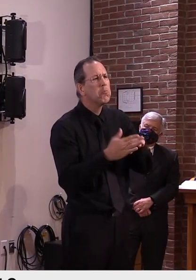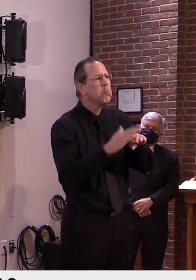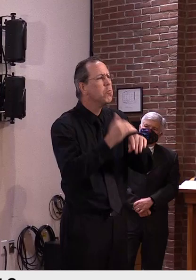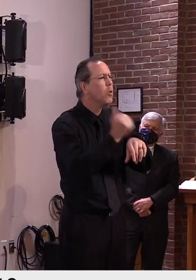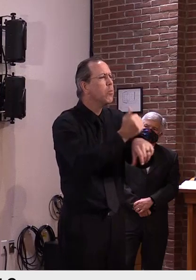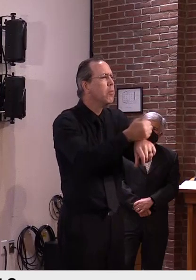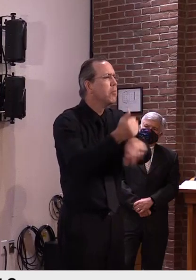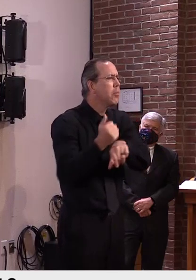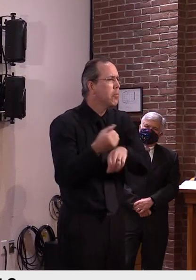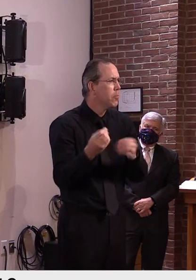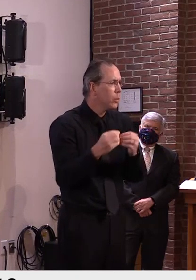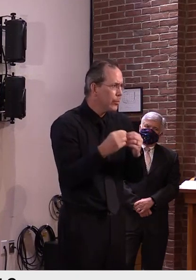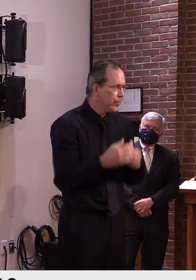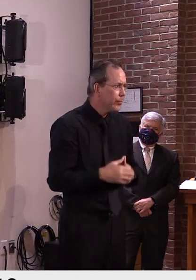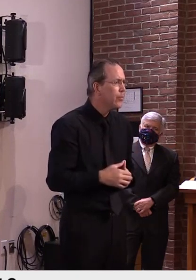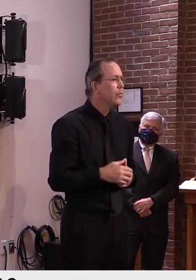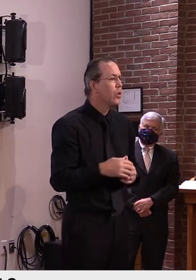messaging from the health department